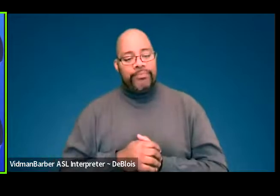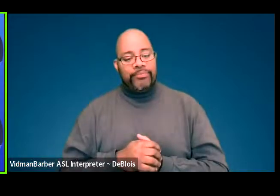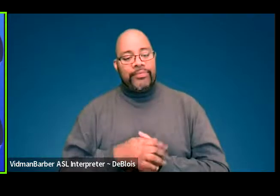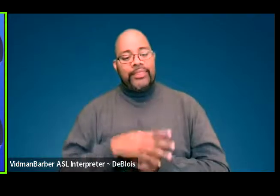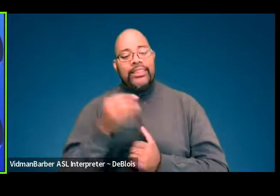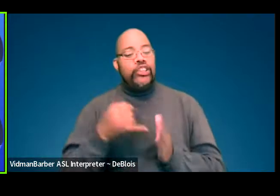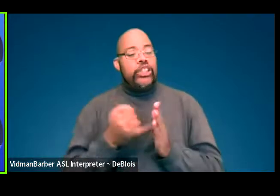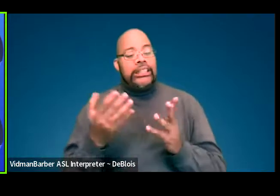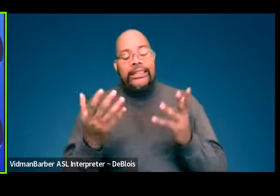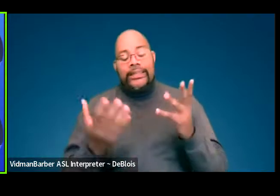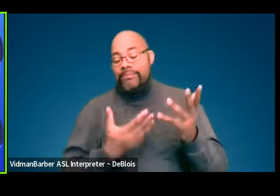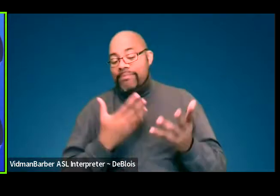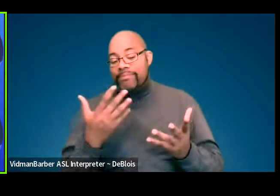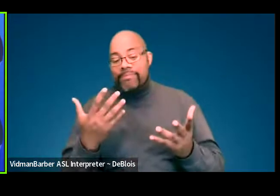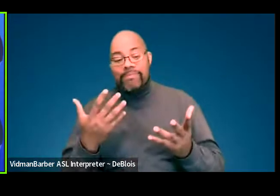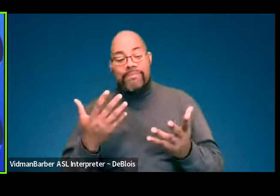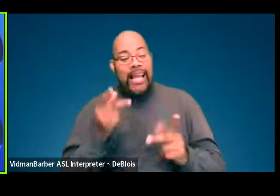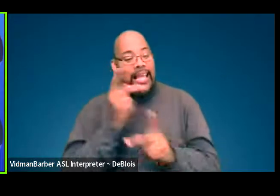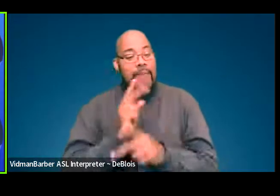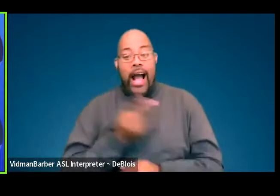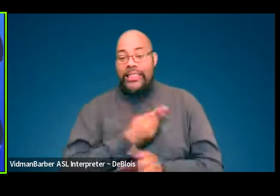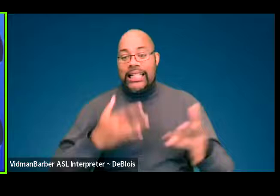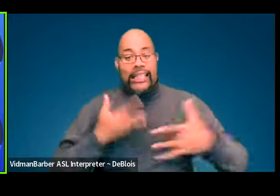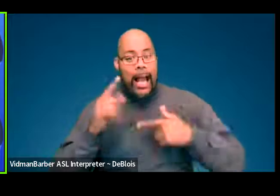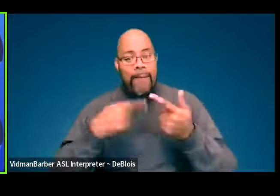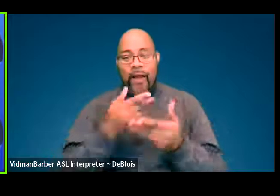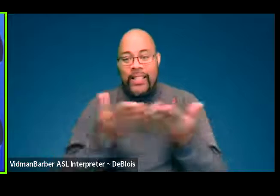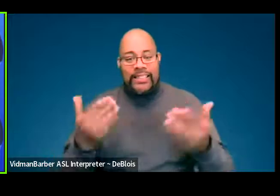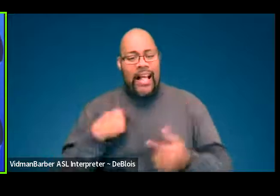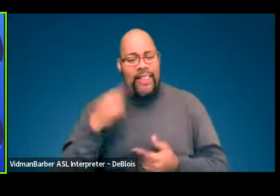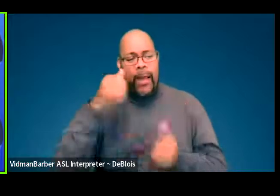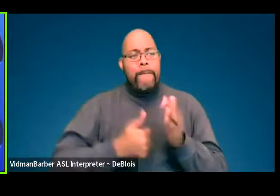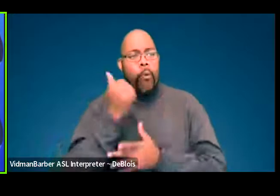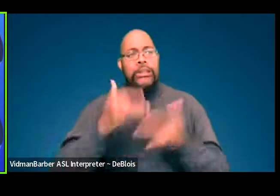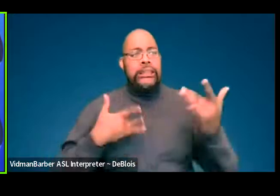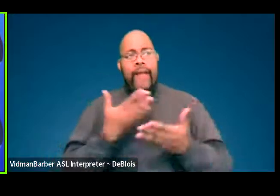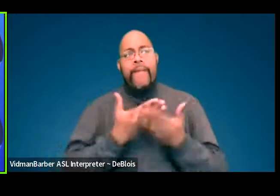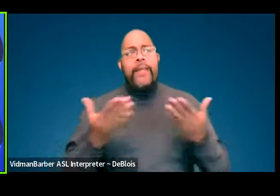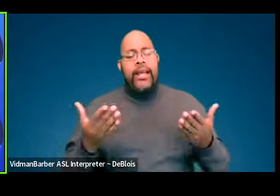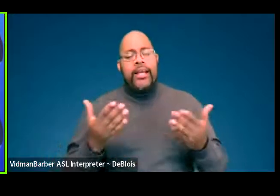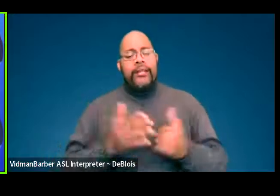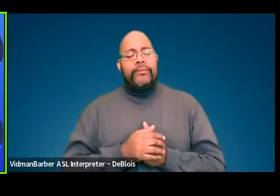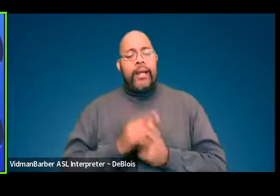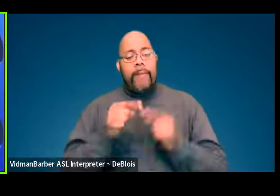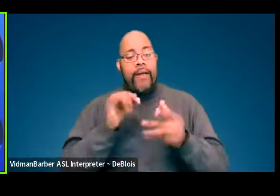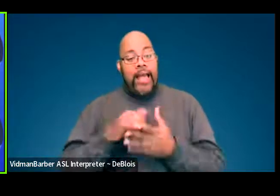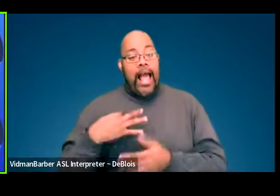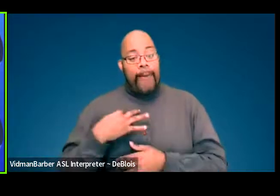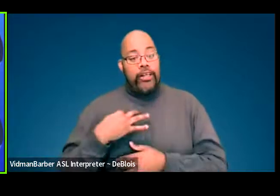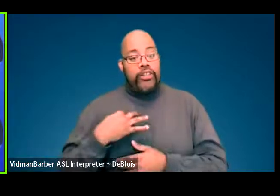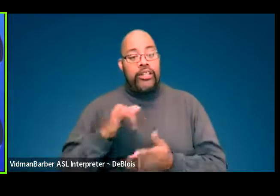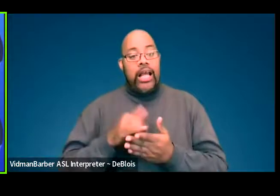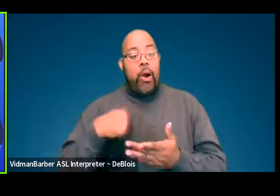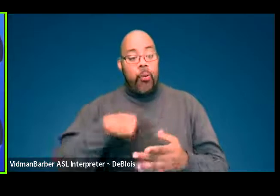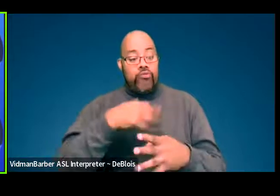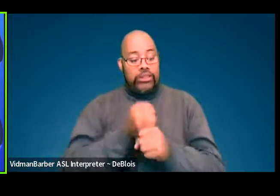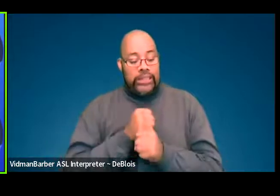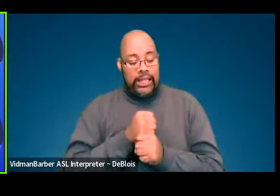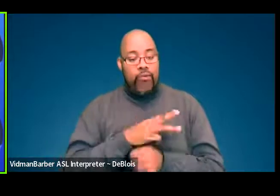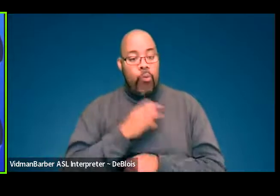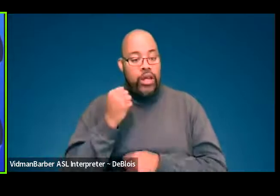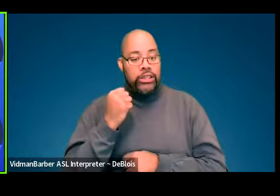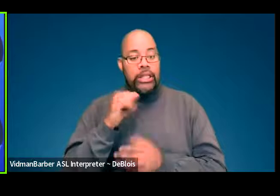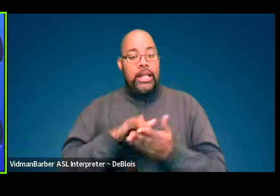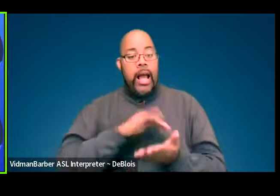and just, keep us excited about stuff. I think the most exciting thing about the applications that we received was